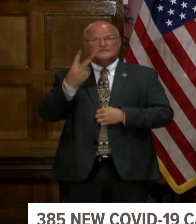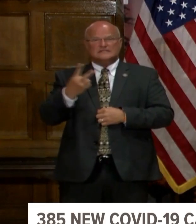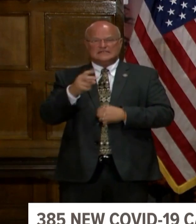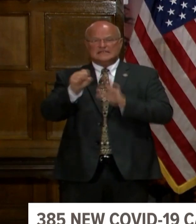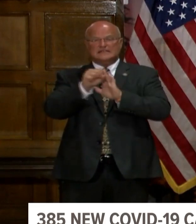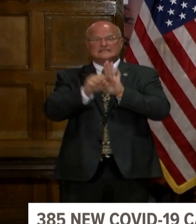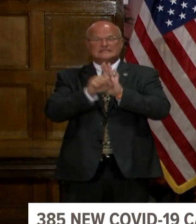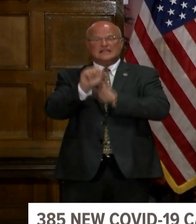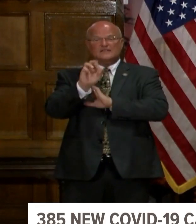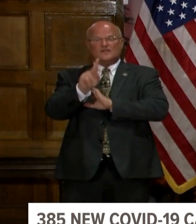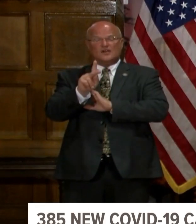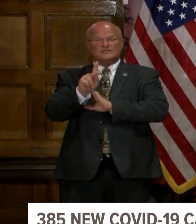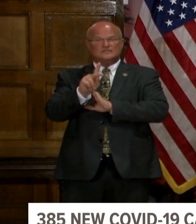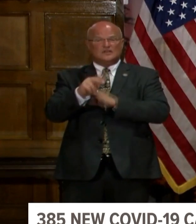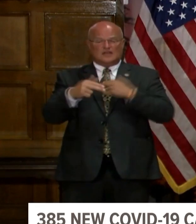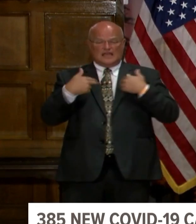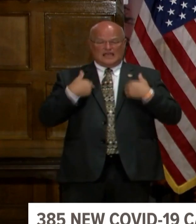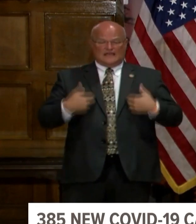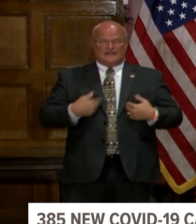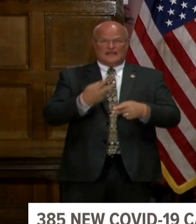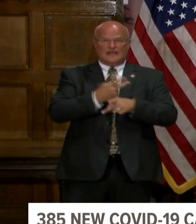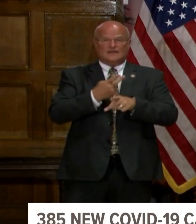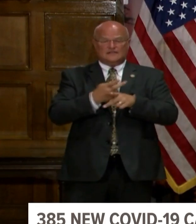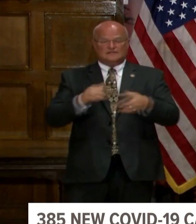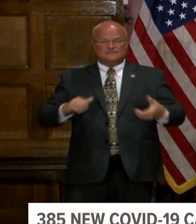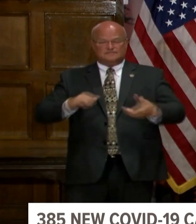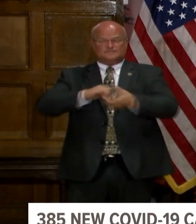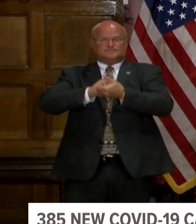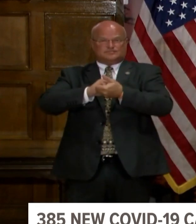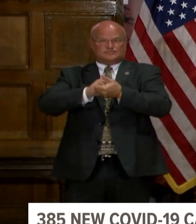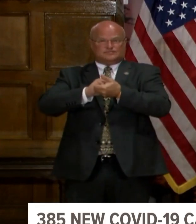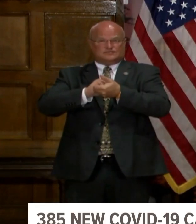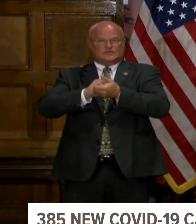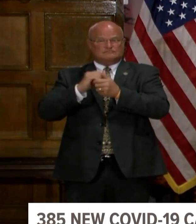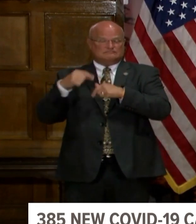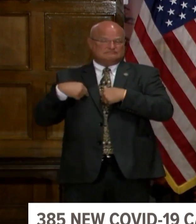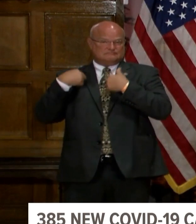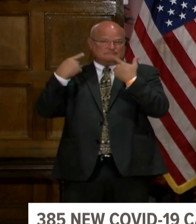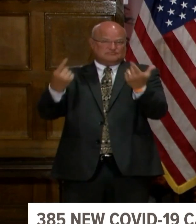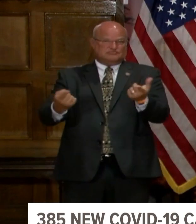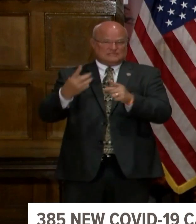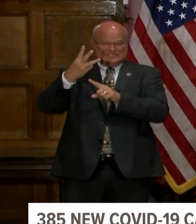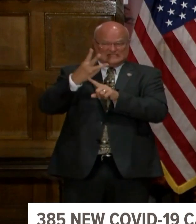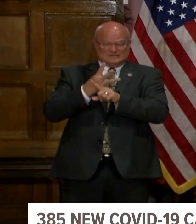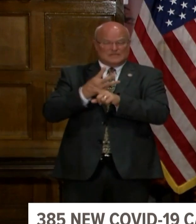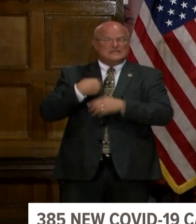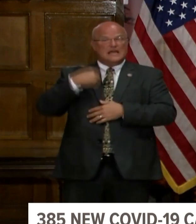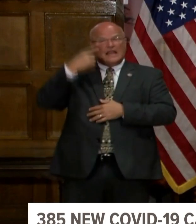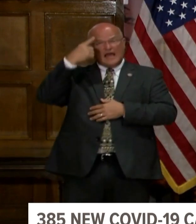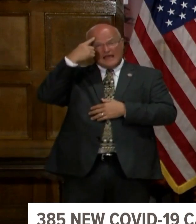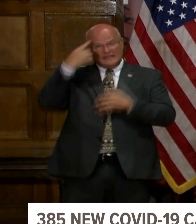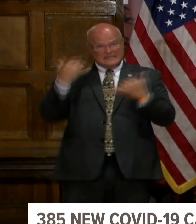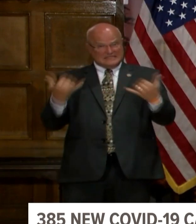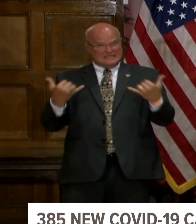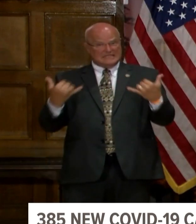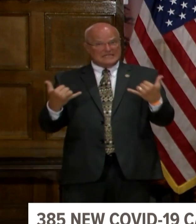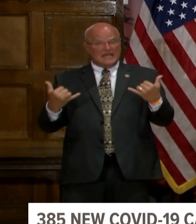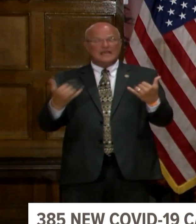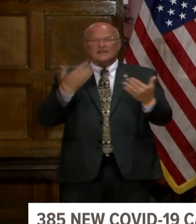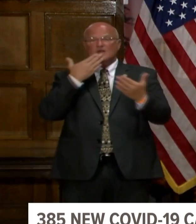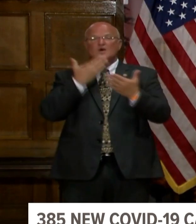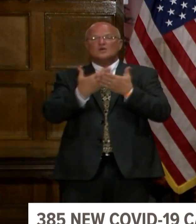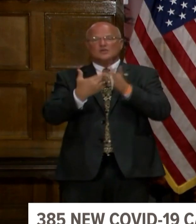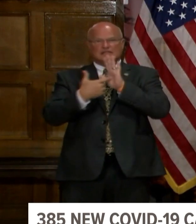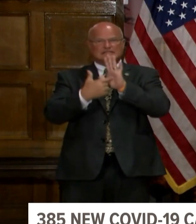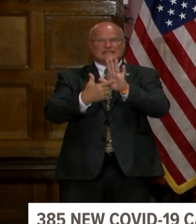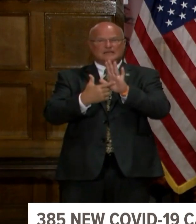state of Arkansas and the healthcare provider community work in partnership throughout the last 6 months or so. And I think today is just another great example